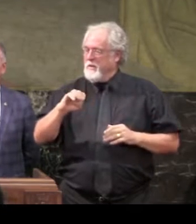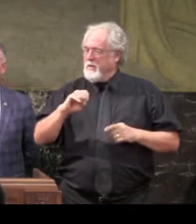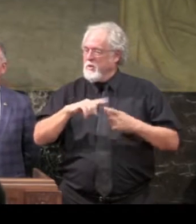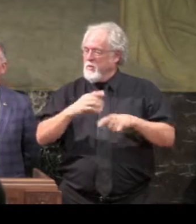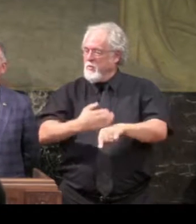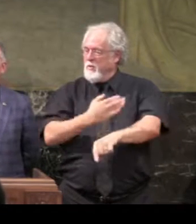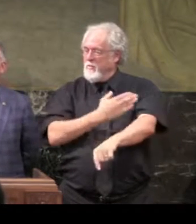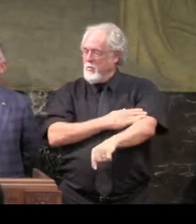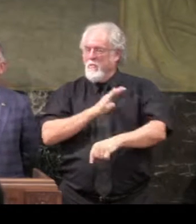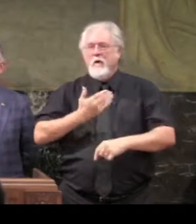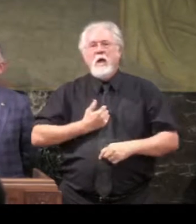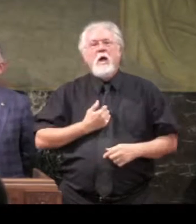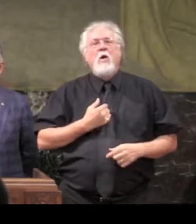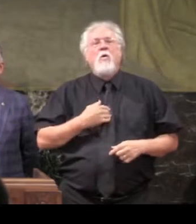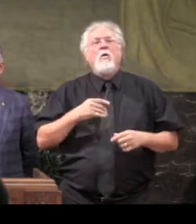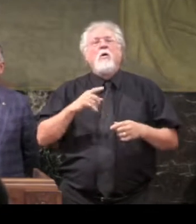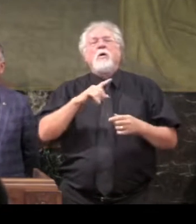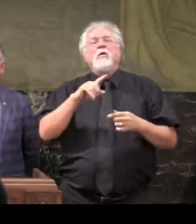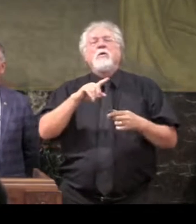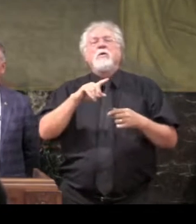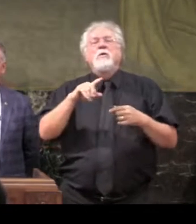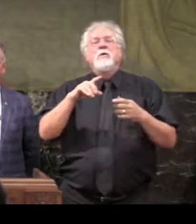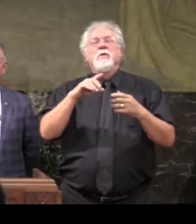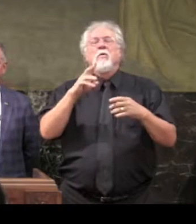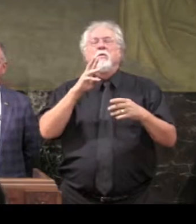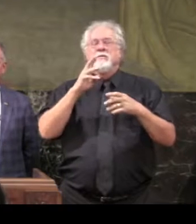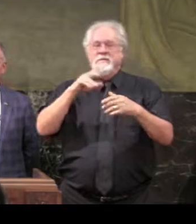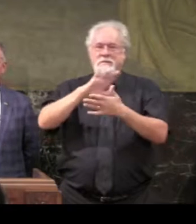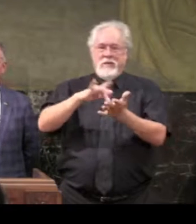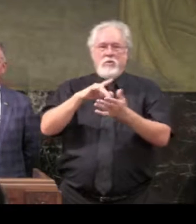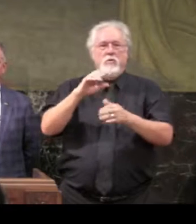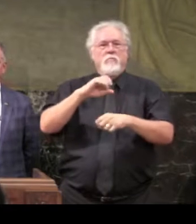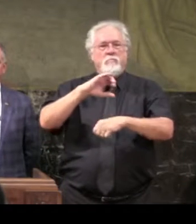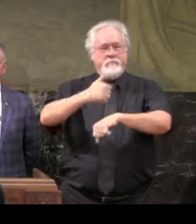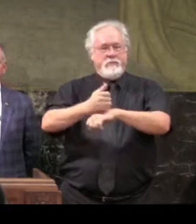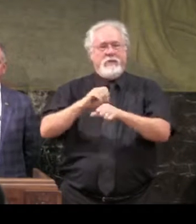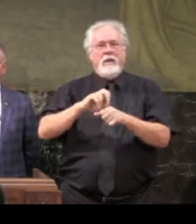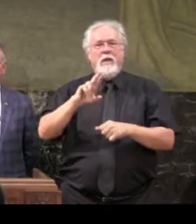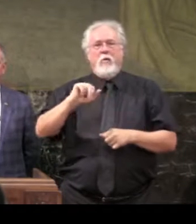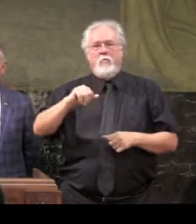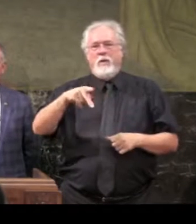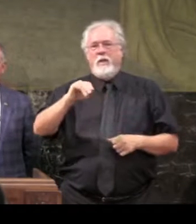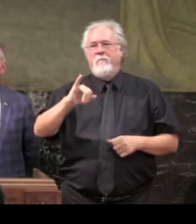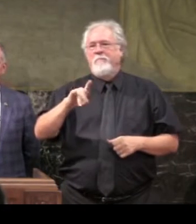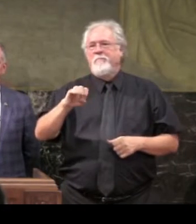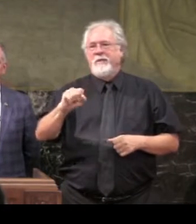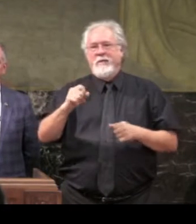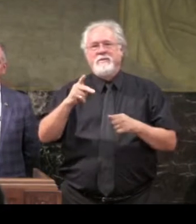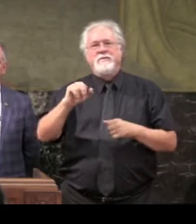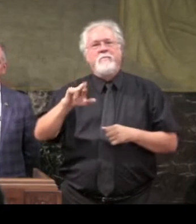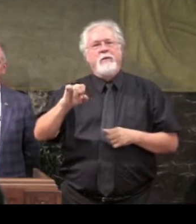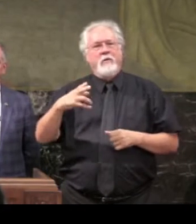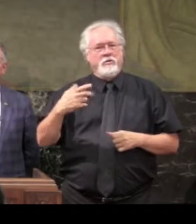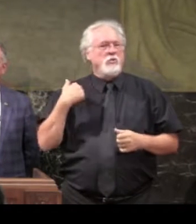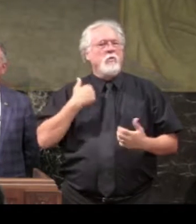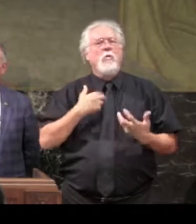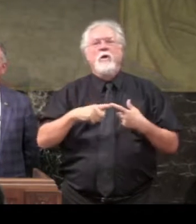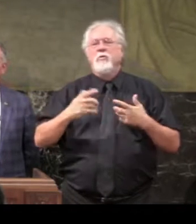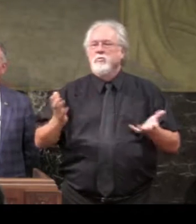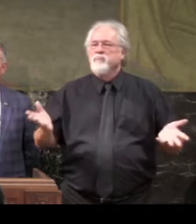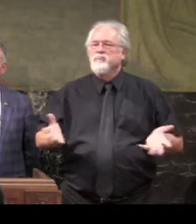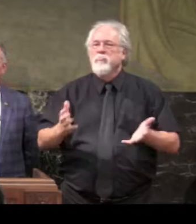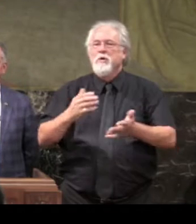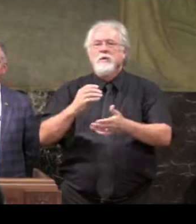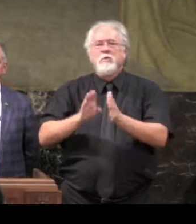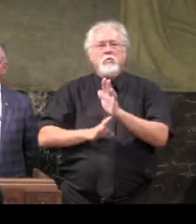Advanced Bioreforming Center to be located in Rapides Parish. We look forward to creating jobs and opportunities in central